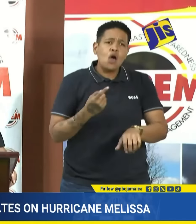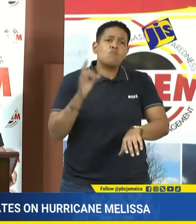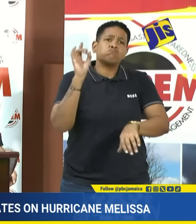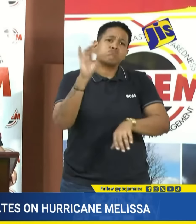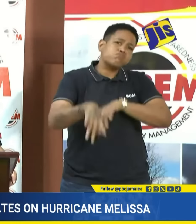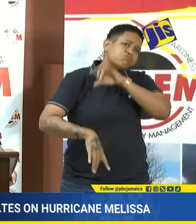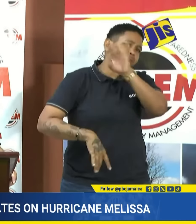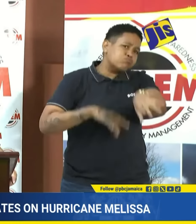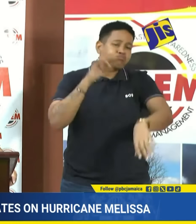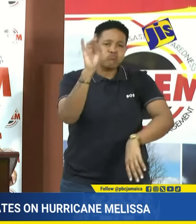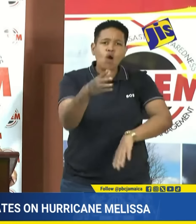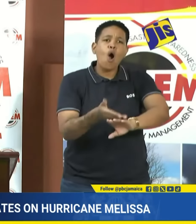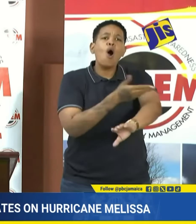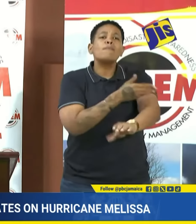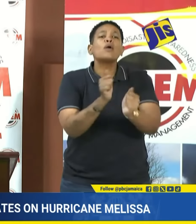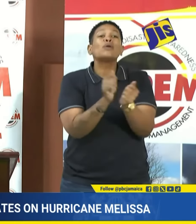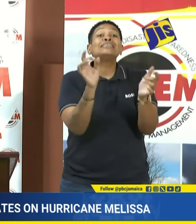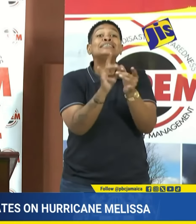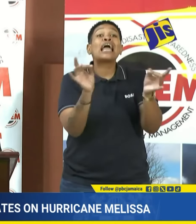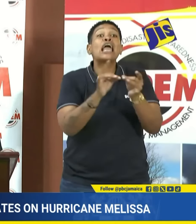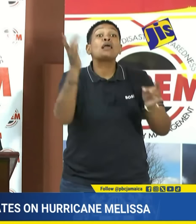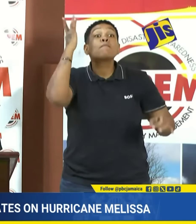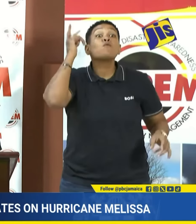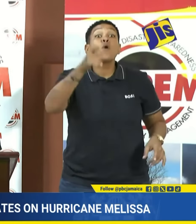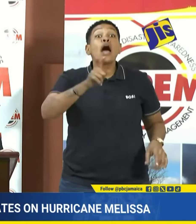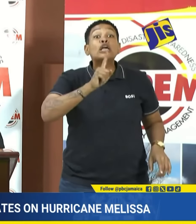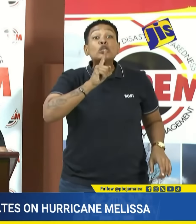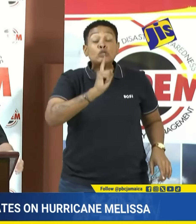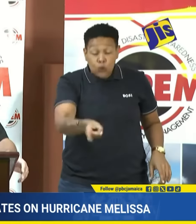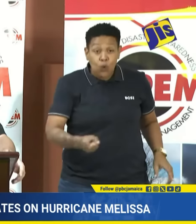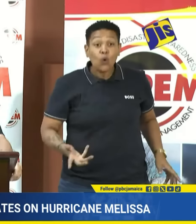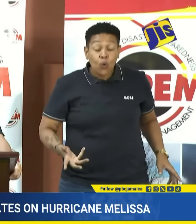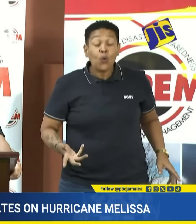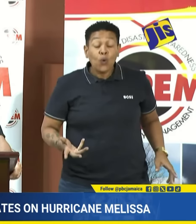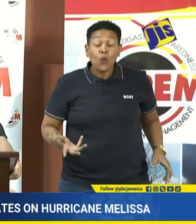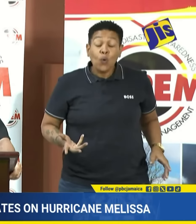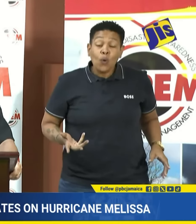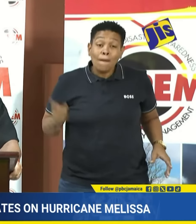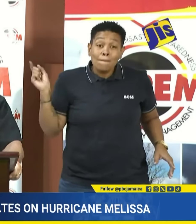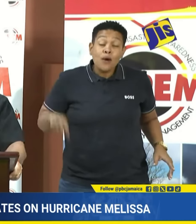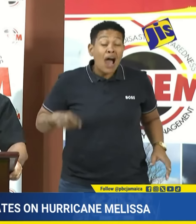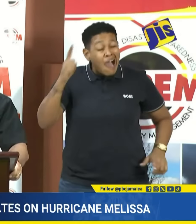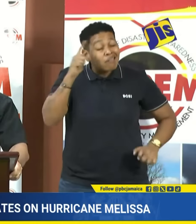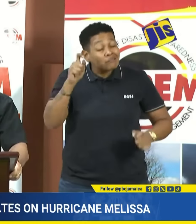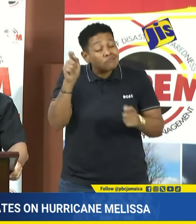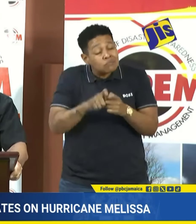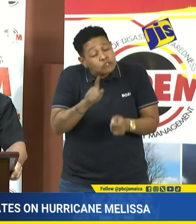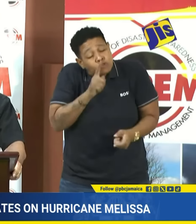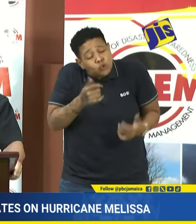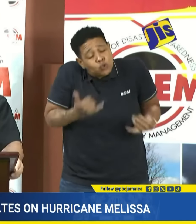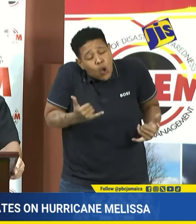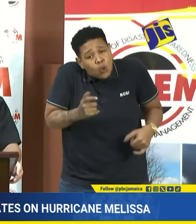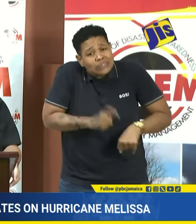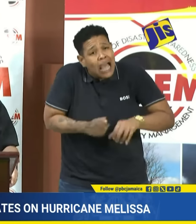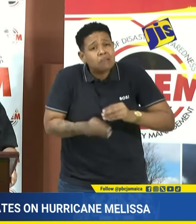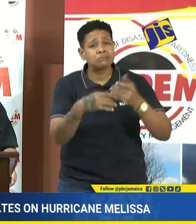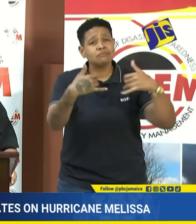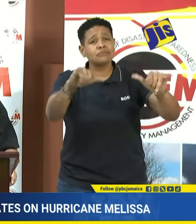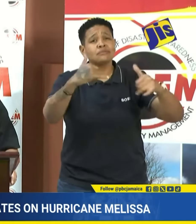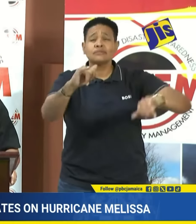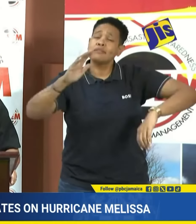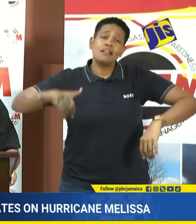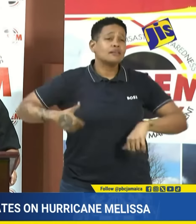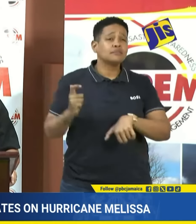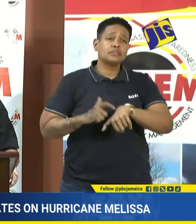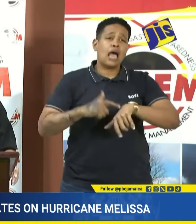update with the statement, because it is incredibly true, and I think particularly true at this moment, it is still not